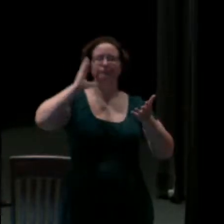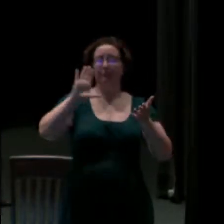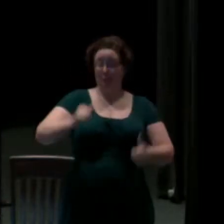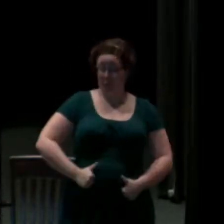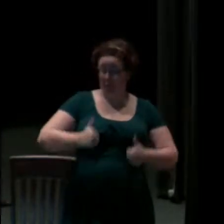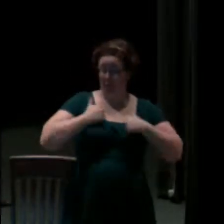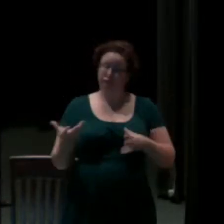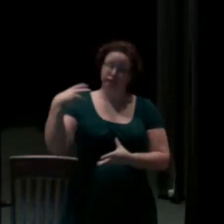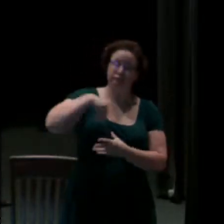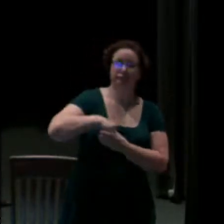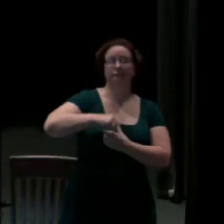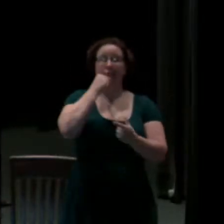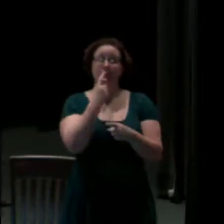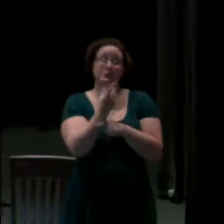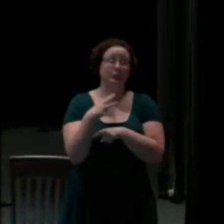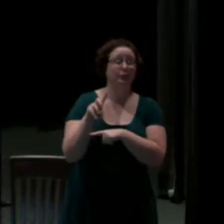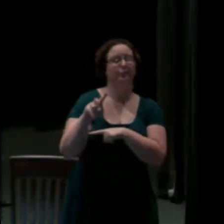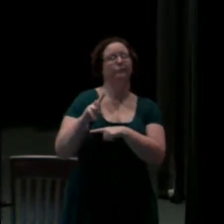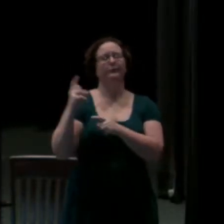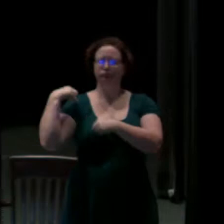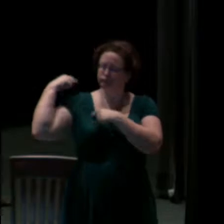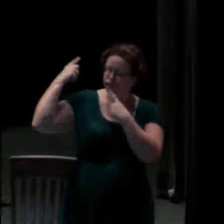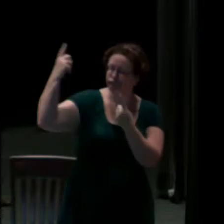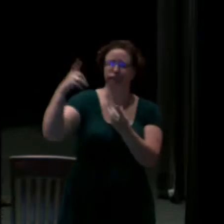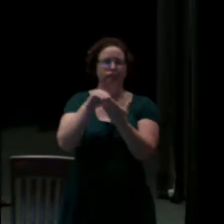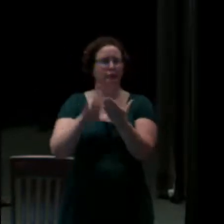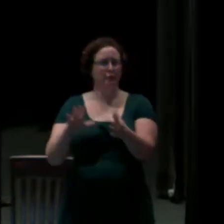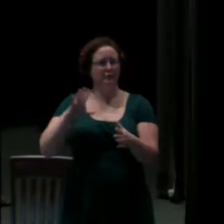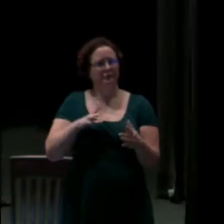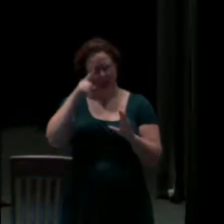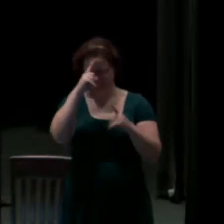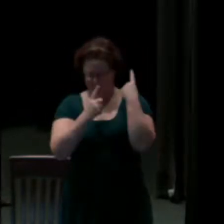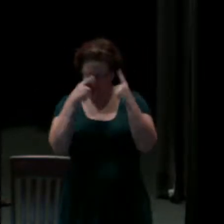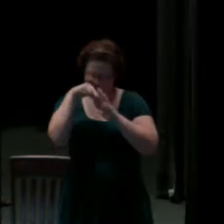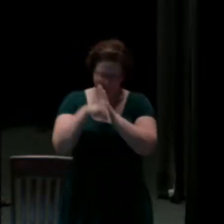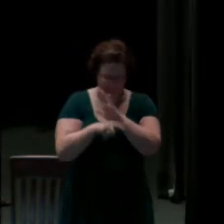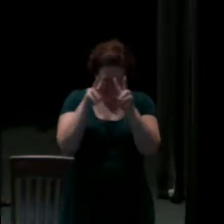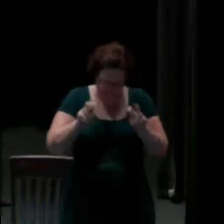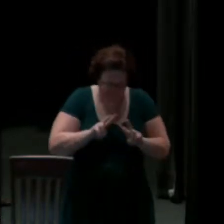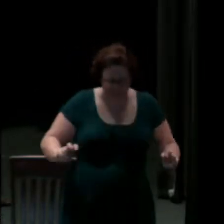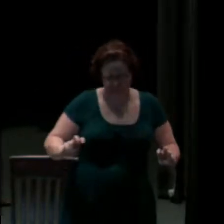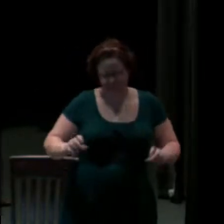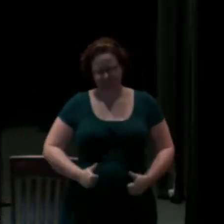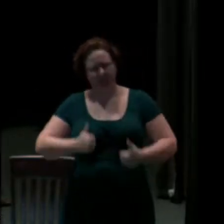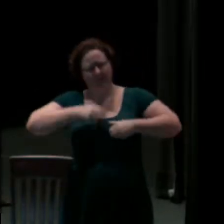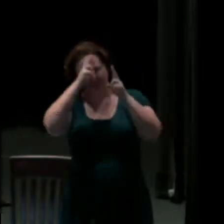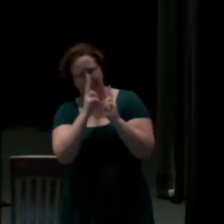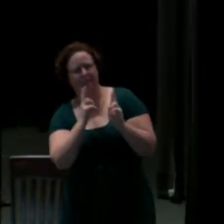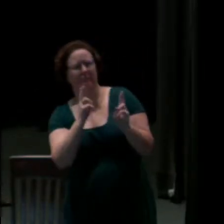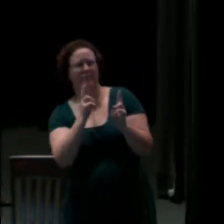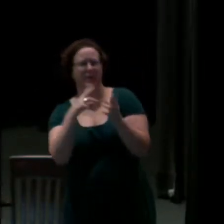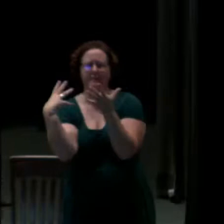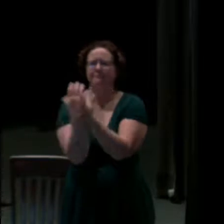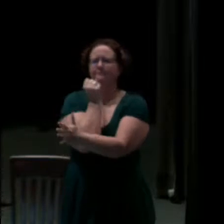and the generations of students who have come before you and pledged to think deeply, live honorably, and engage the intellectual and social